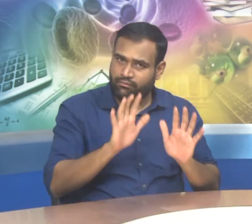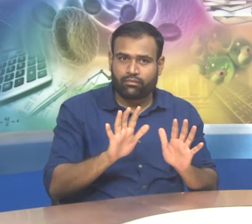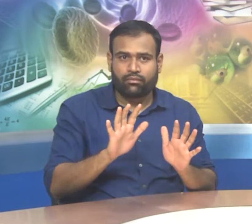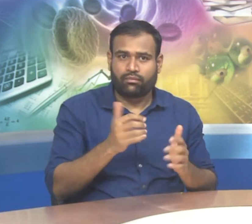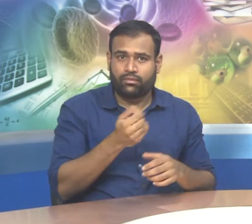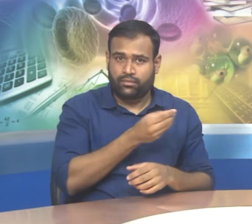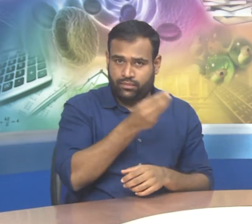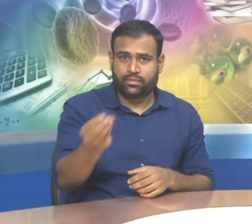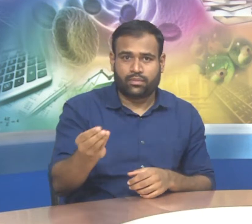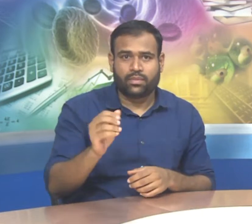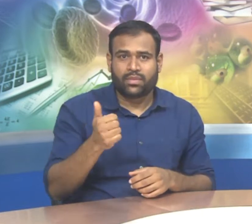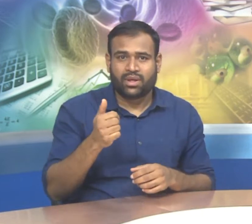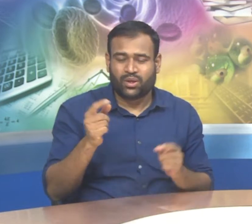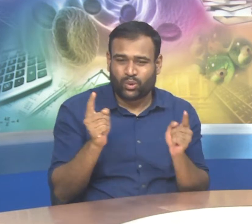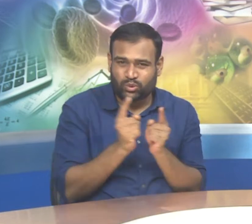In addition to giving